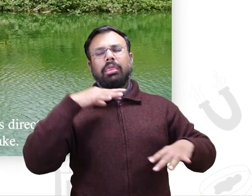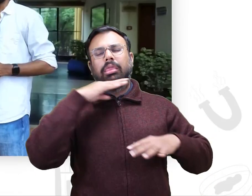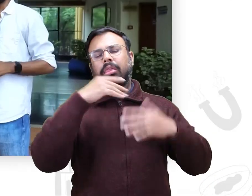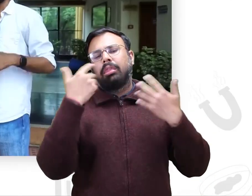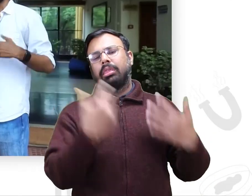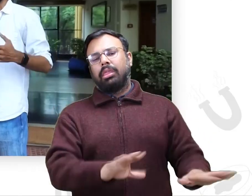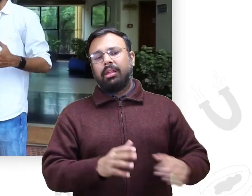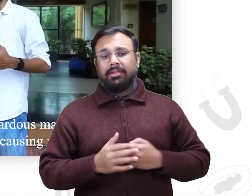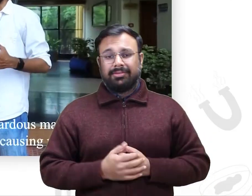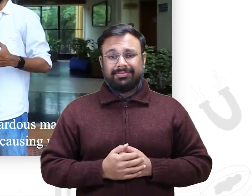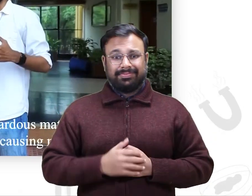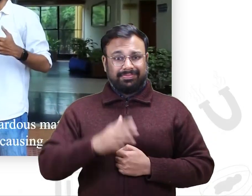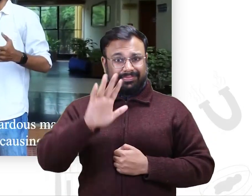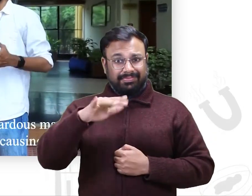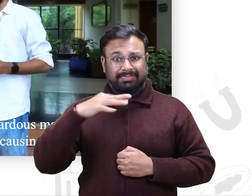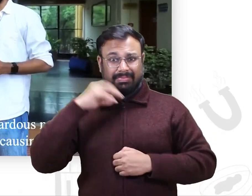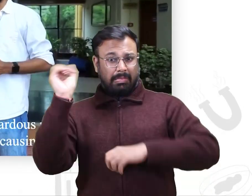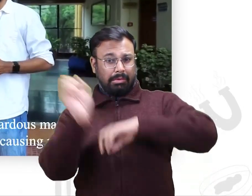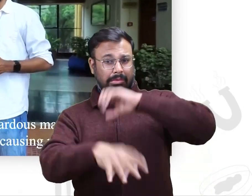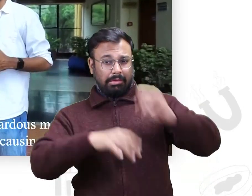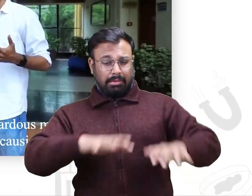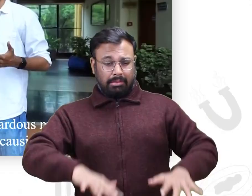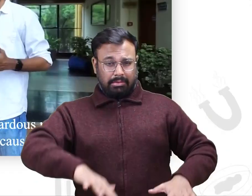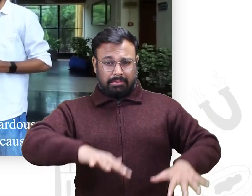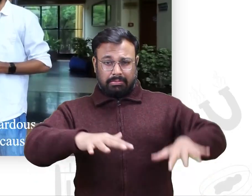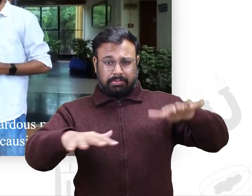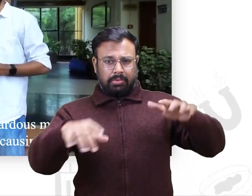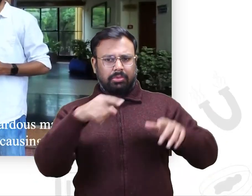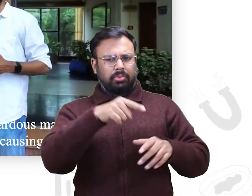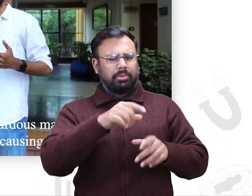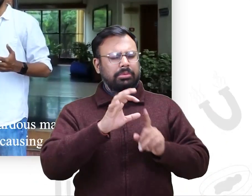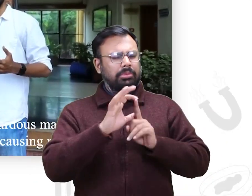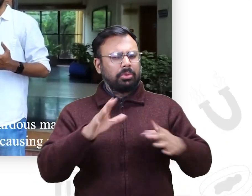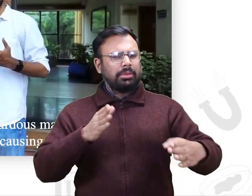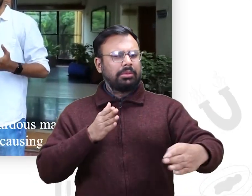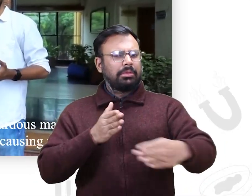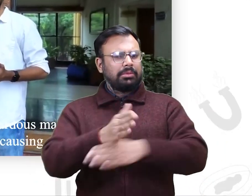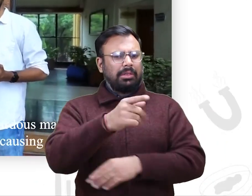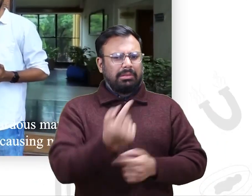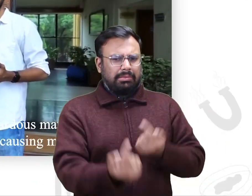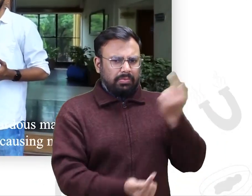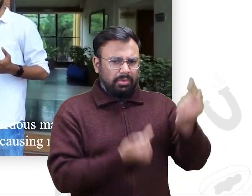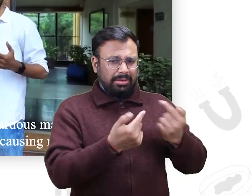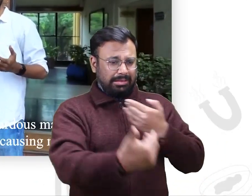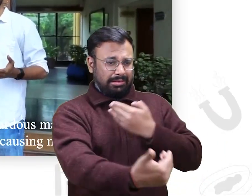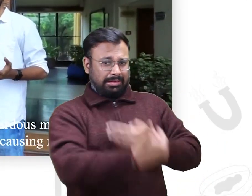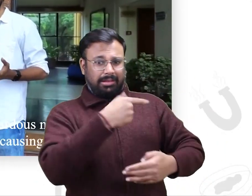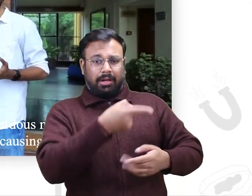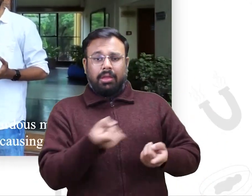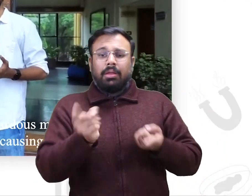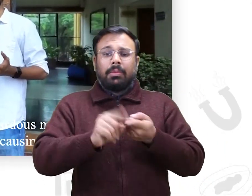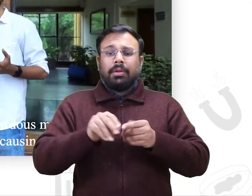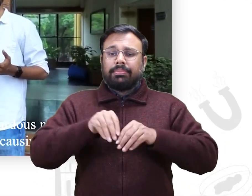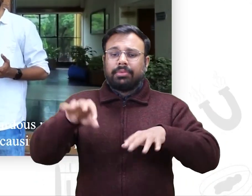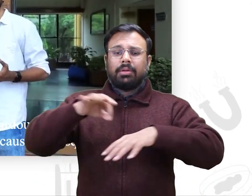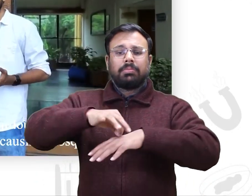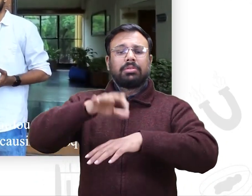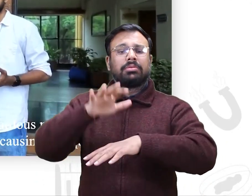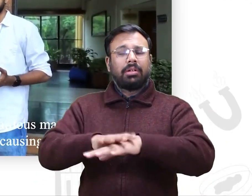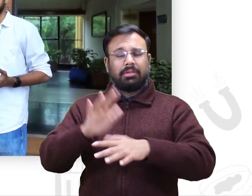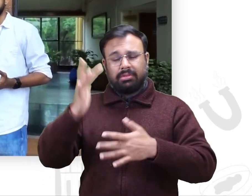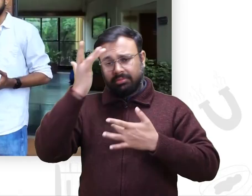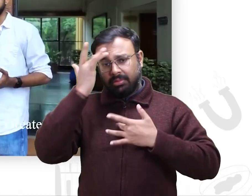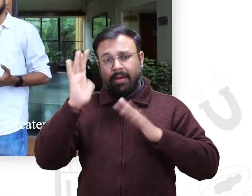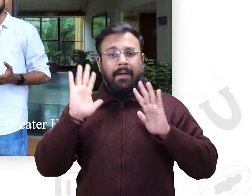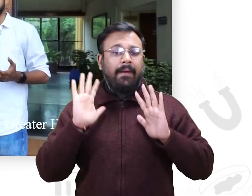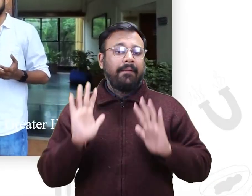Lake. Overflowing and foul-smelling sewage, hazardous materials, weeds and shrubs, all infested with disease-causing